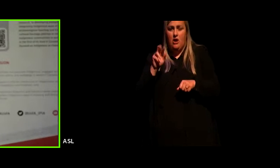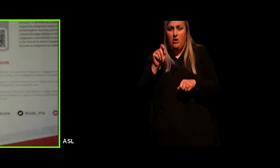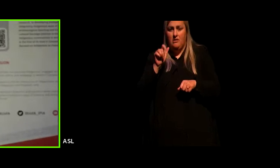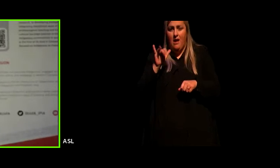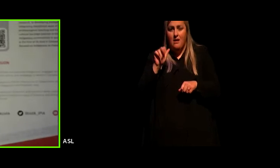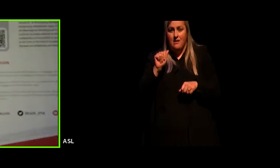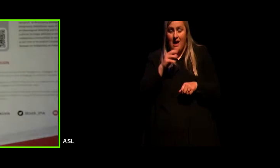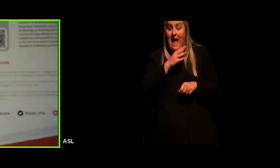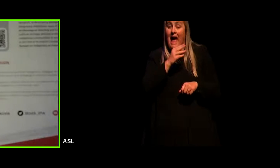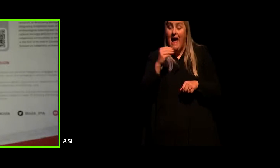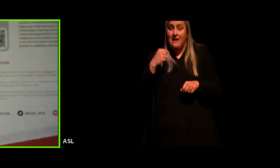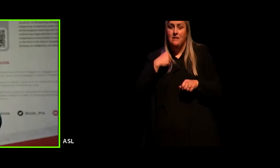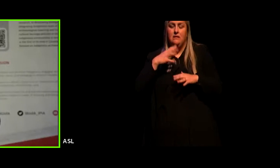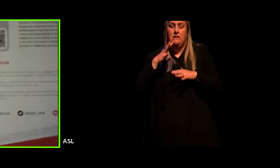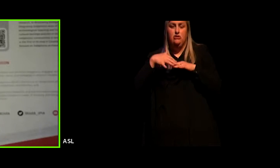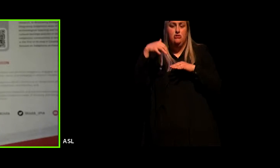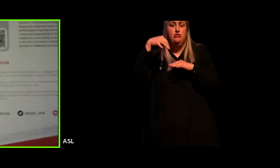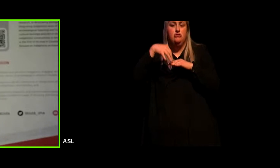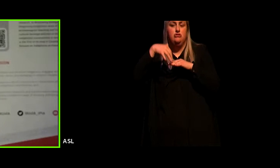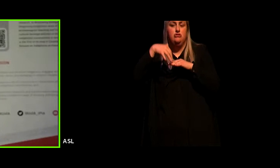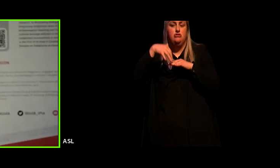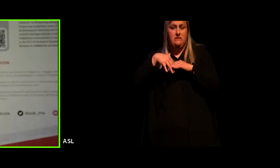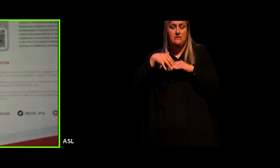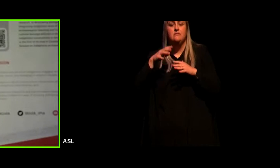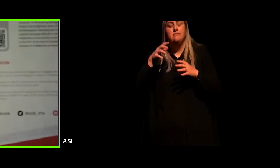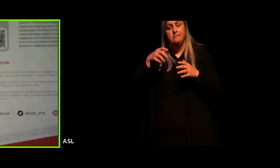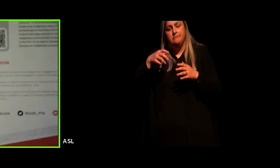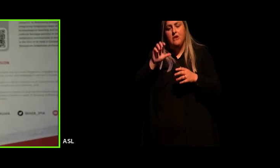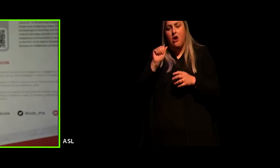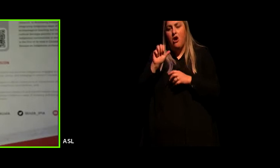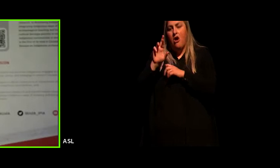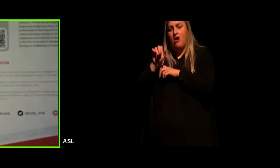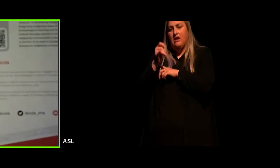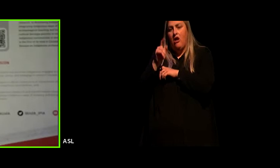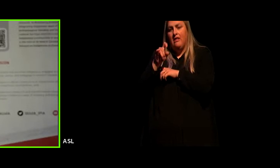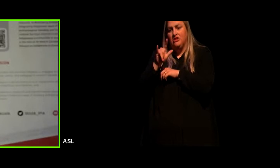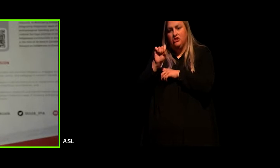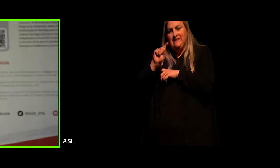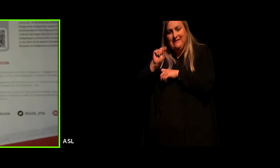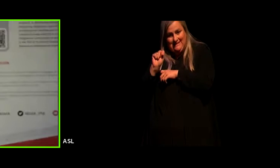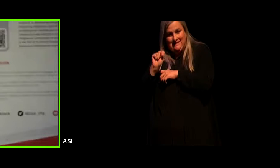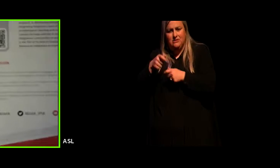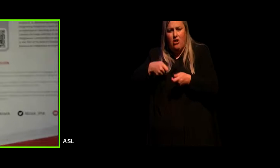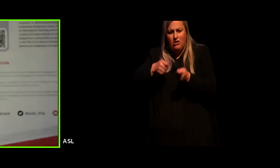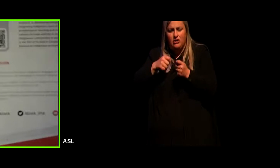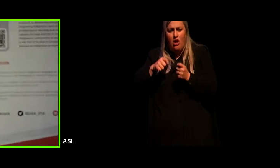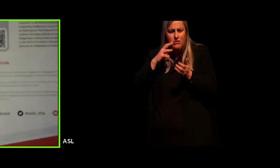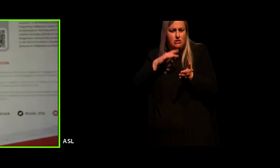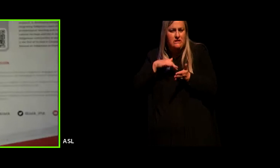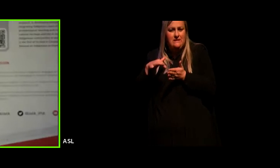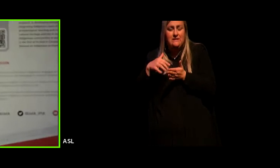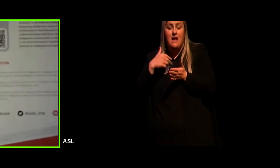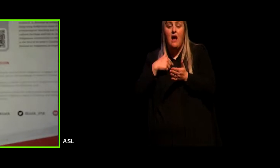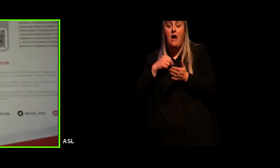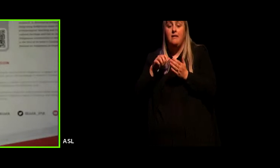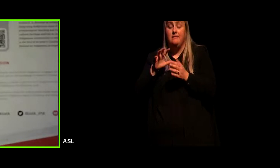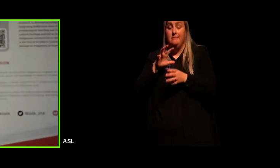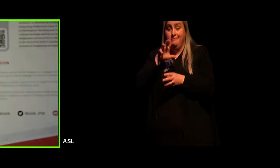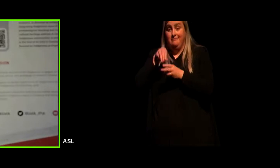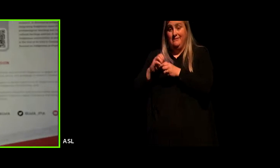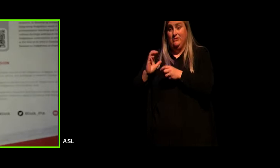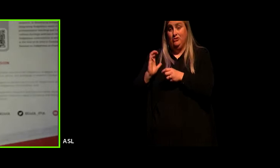anthropological archaeologist. I sit on the Institute of Prairie and Indigenous Archaeology's Research Council, and I'm an assistant